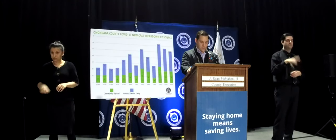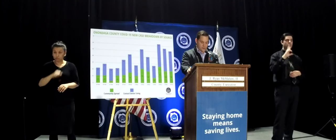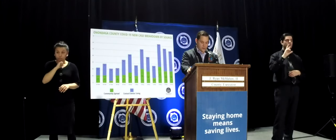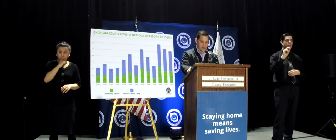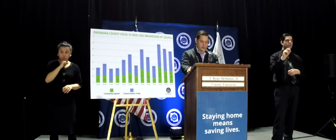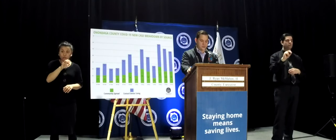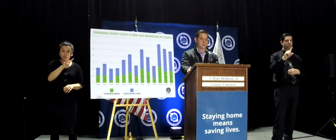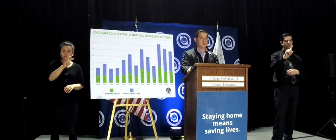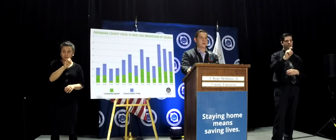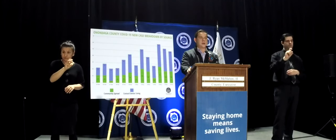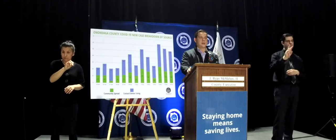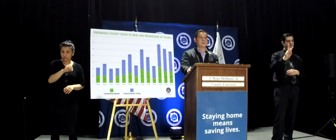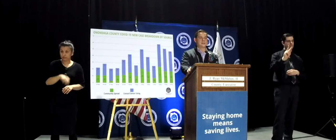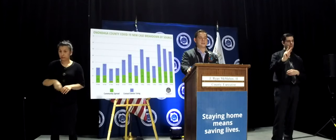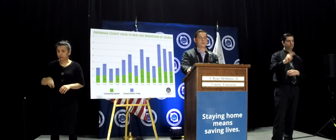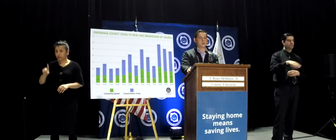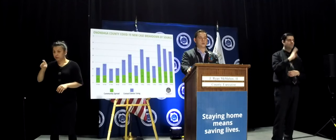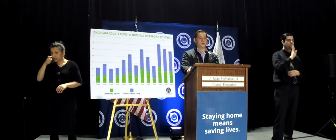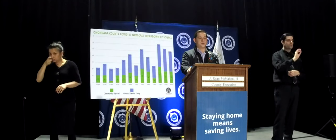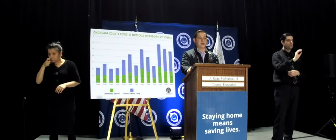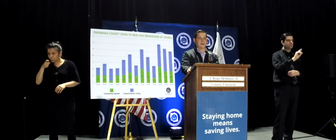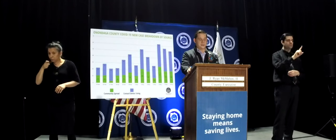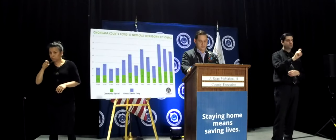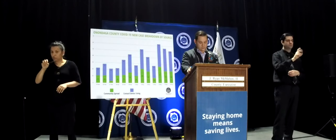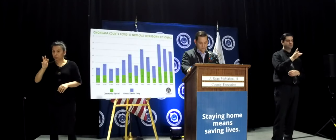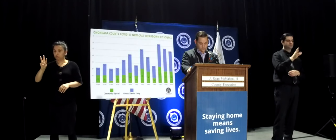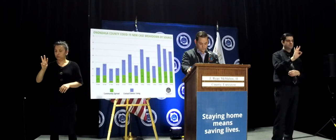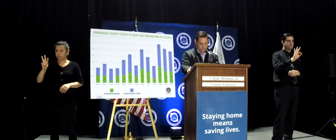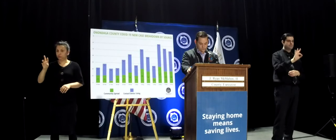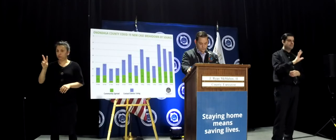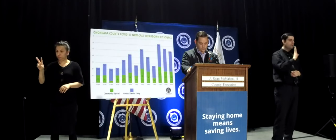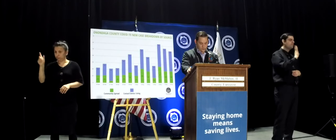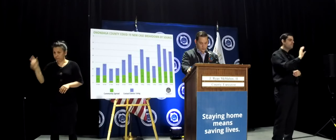116 in their 80s, and 62 in their 90s.